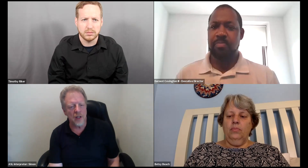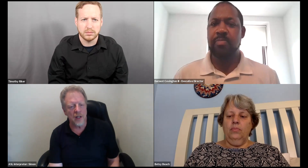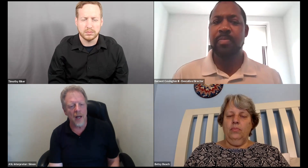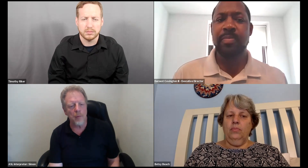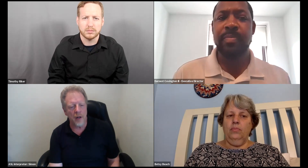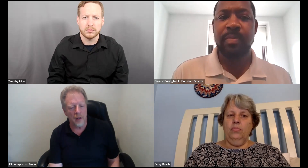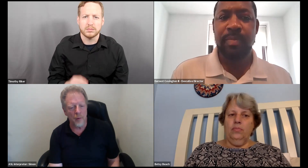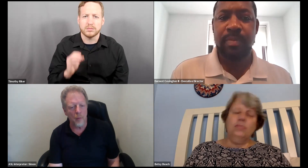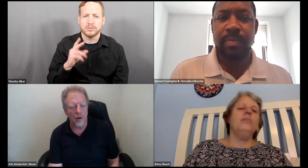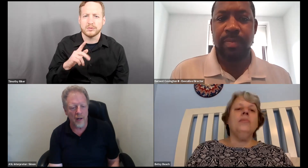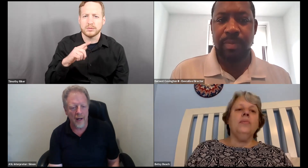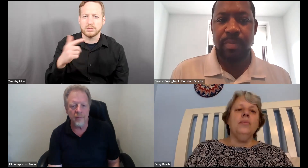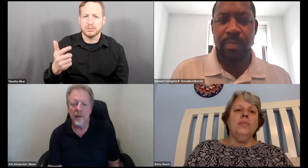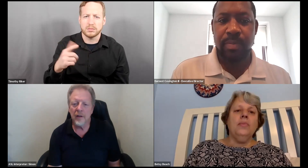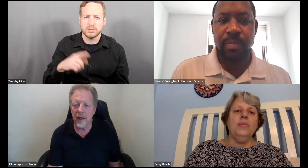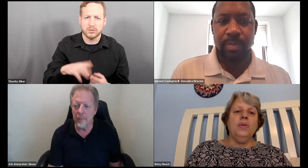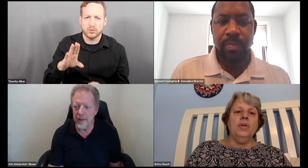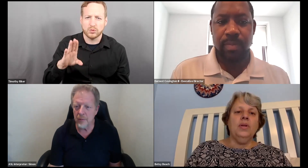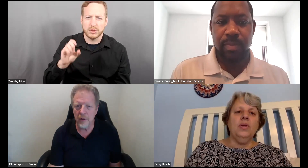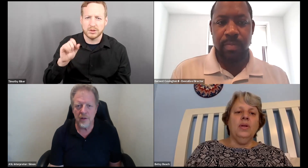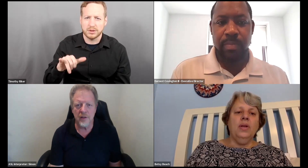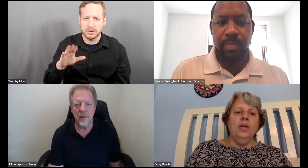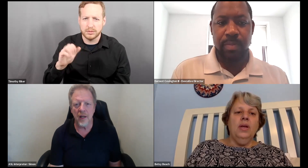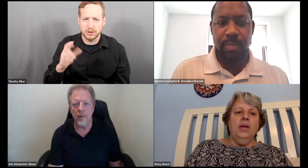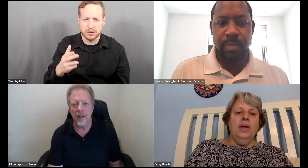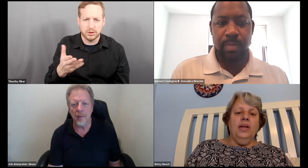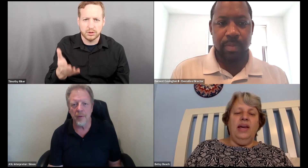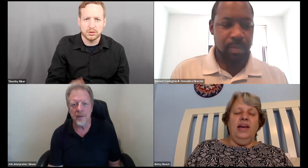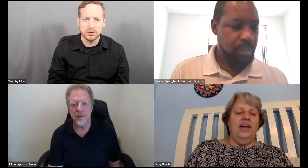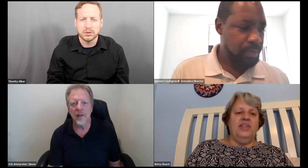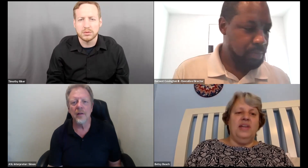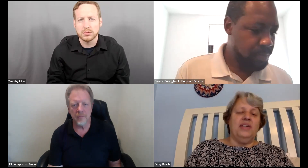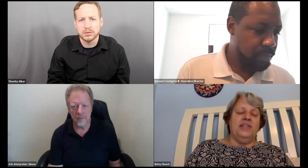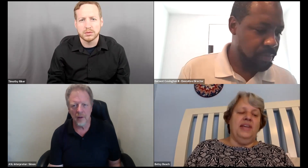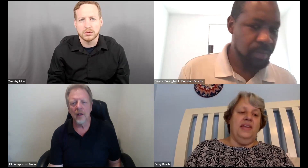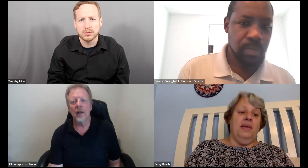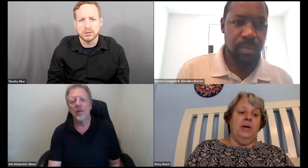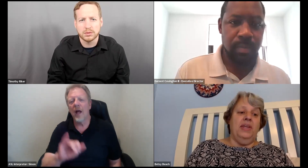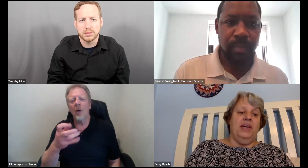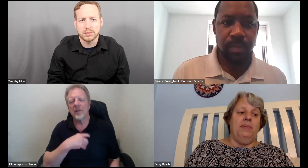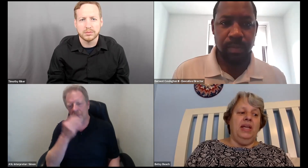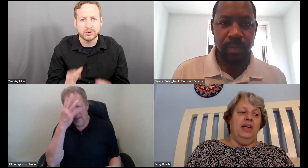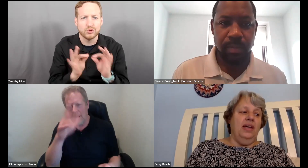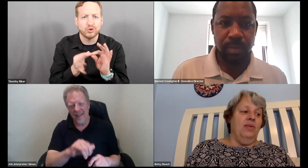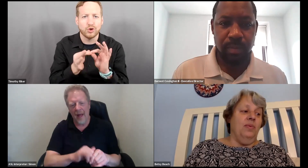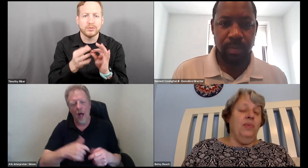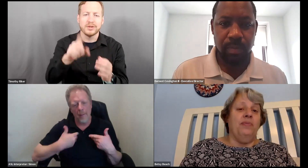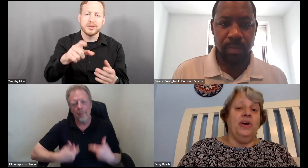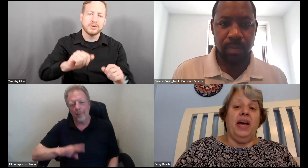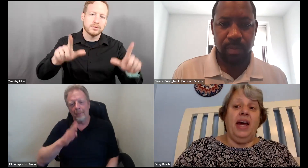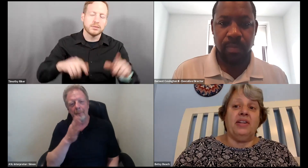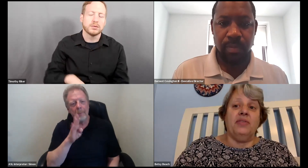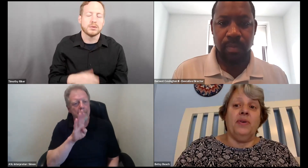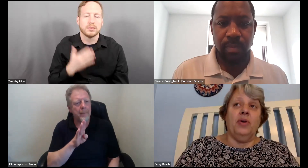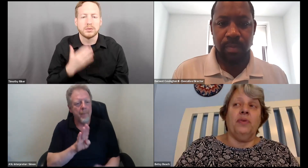something. She can elaborate a little bit more on that. Go ahead, Betsy. Why don't you just elaborate on that? Yeah, I'll just say that I'm on that committee, and we were